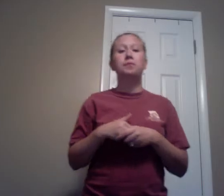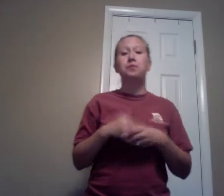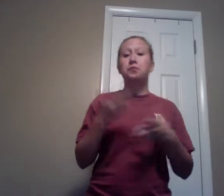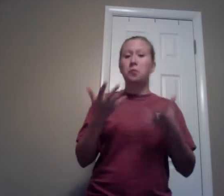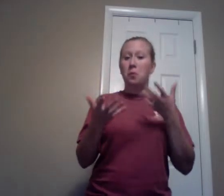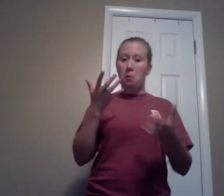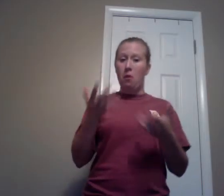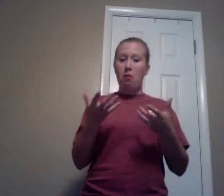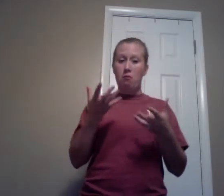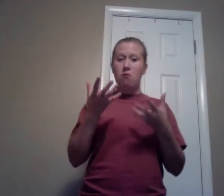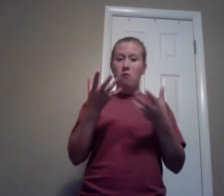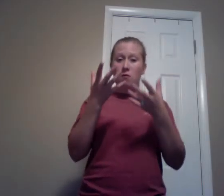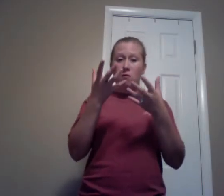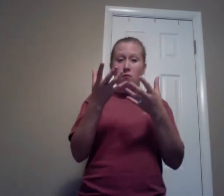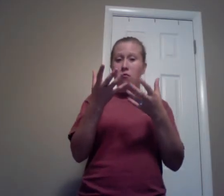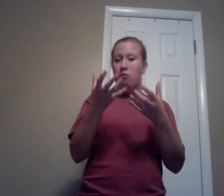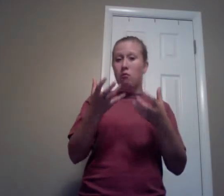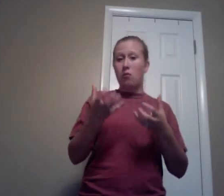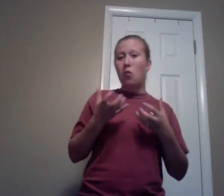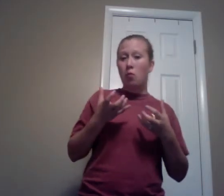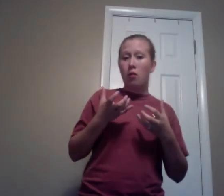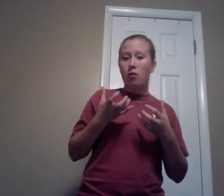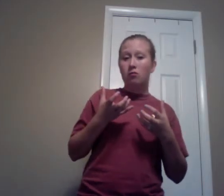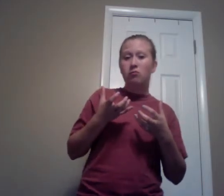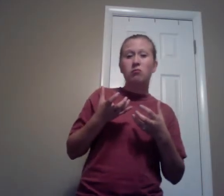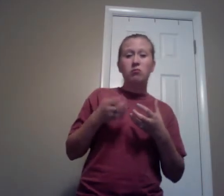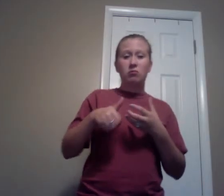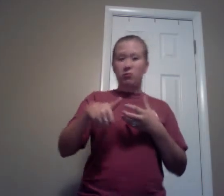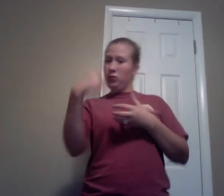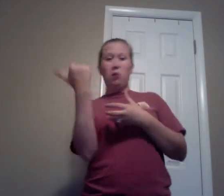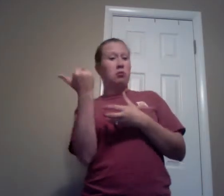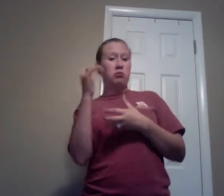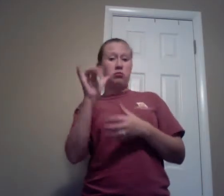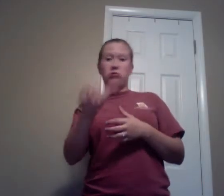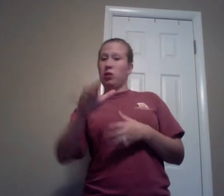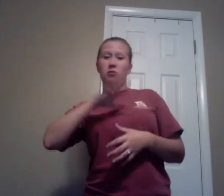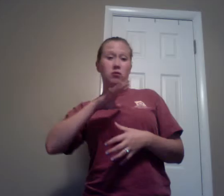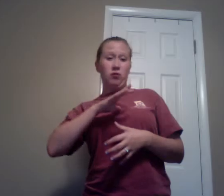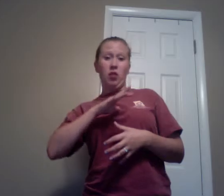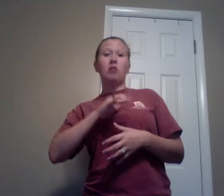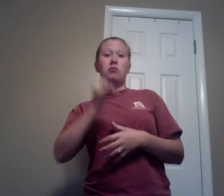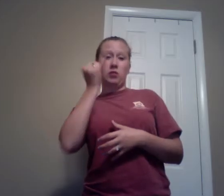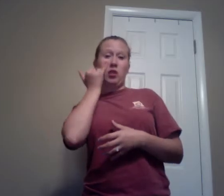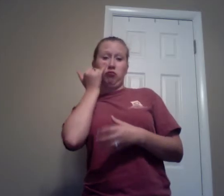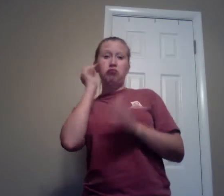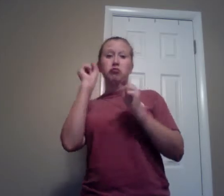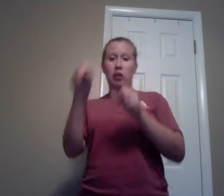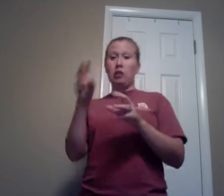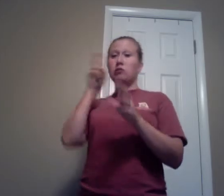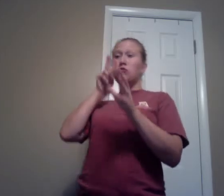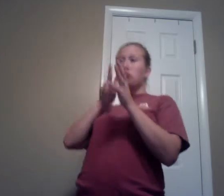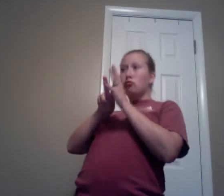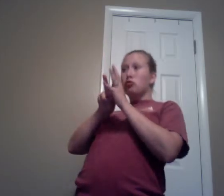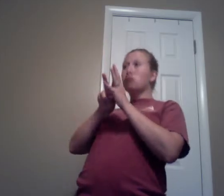anything else that falls into a clear liquid category. If you have questions, your endoscopy center